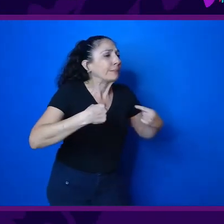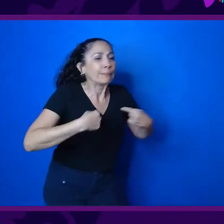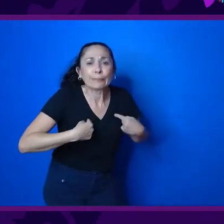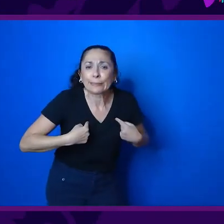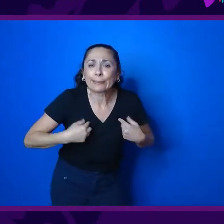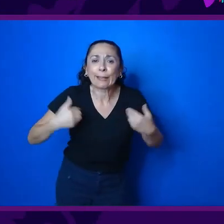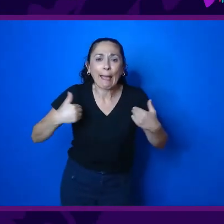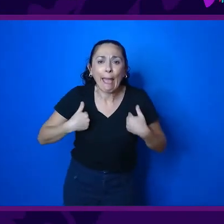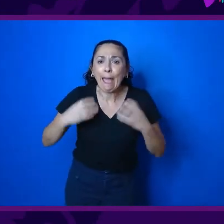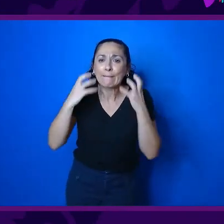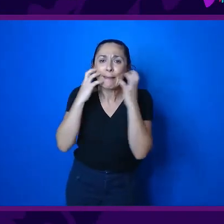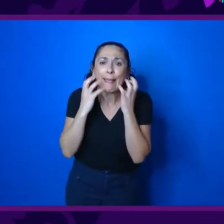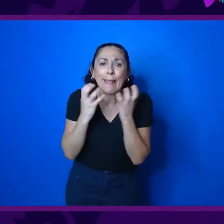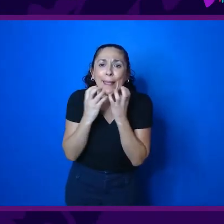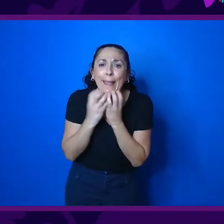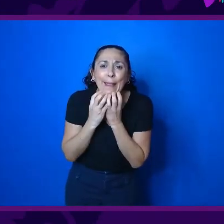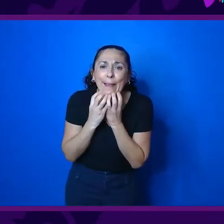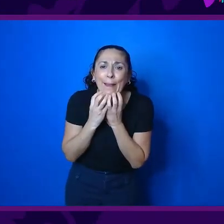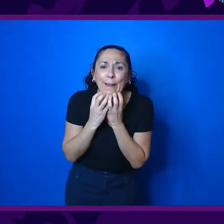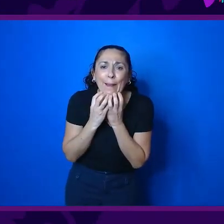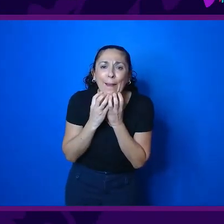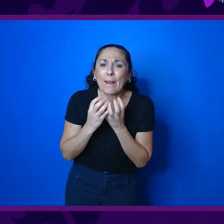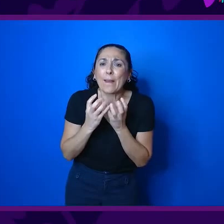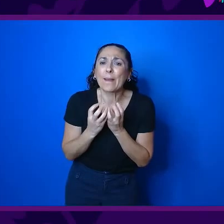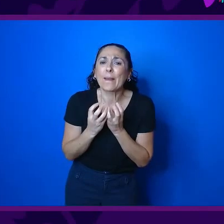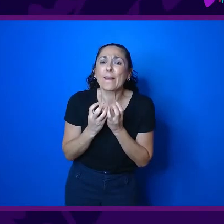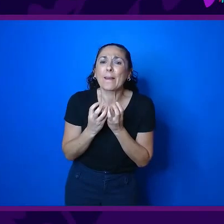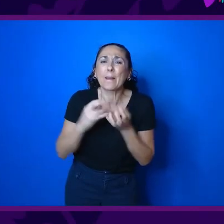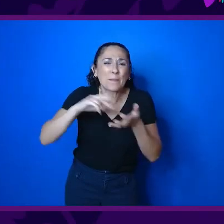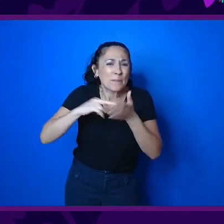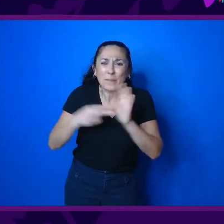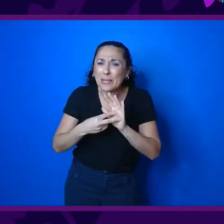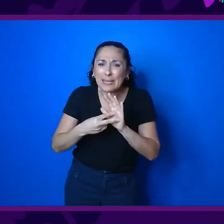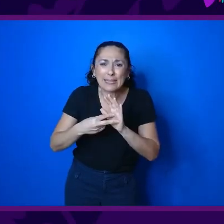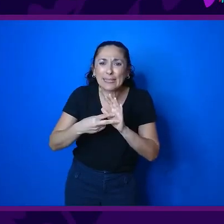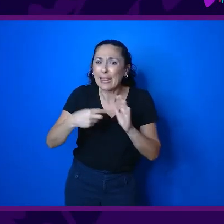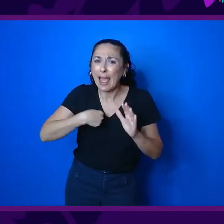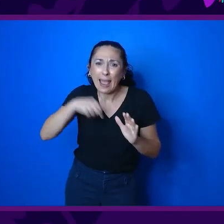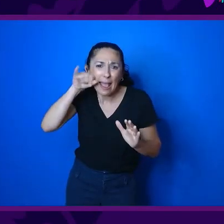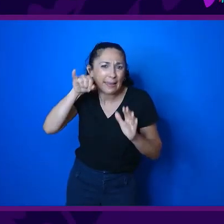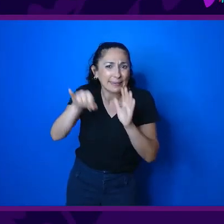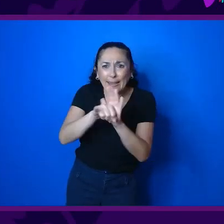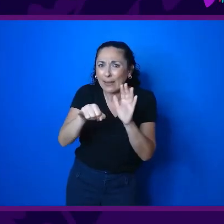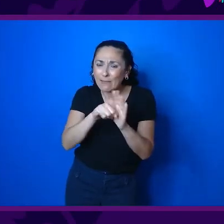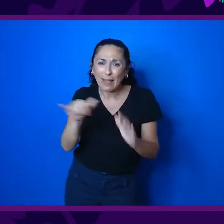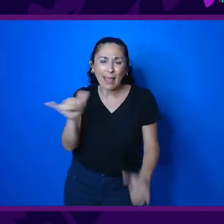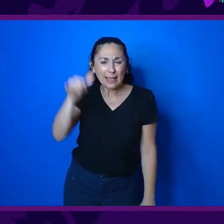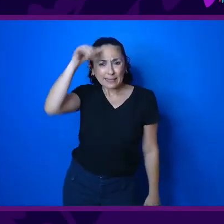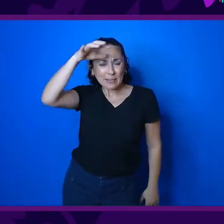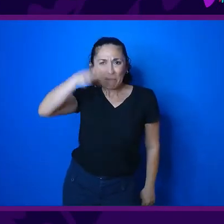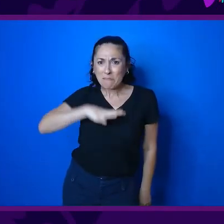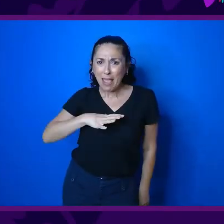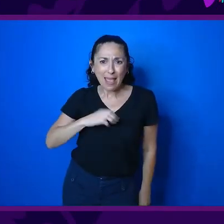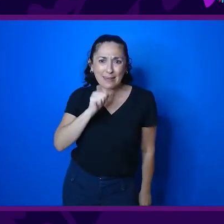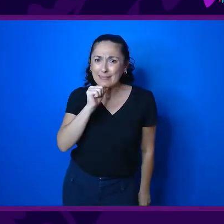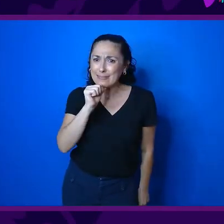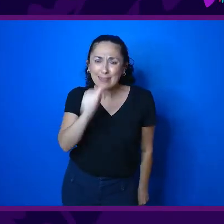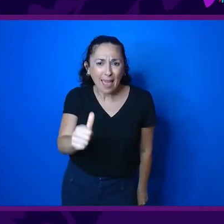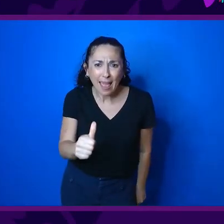hair on my face does not mean that I identify as a male,